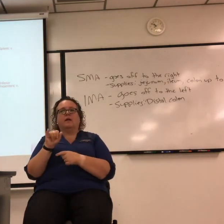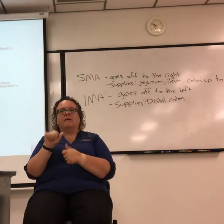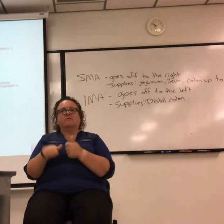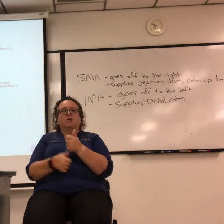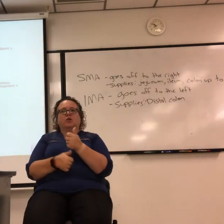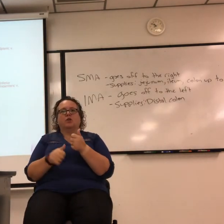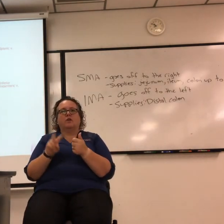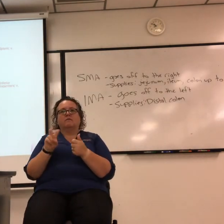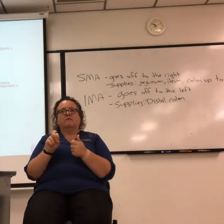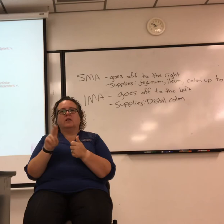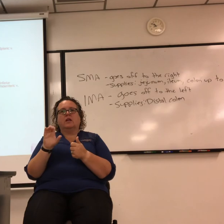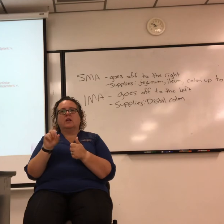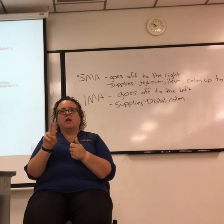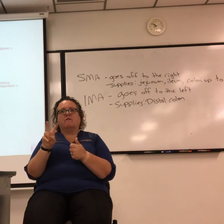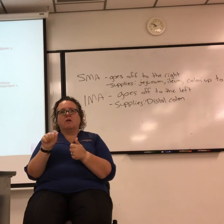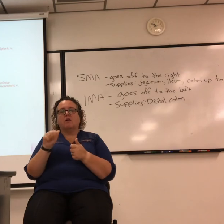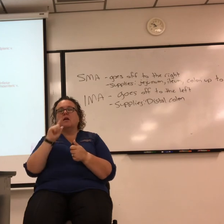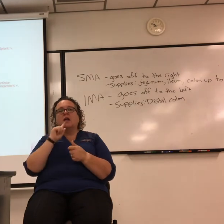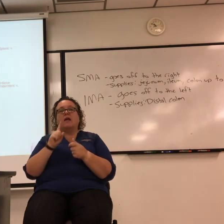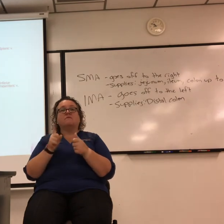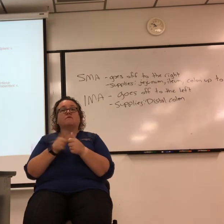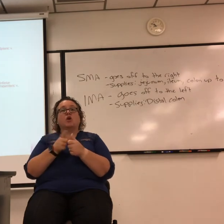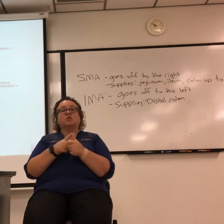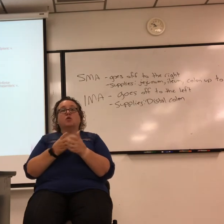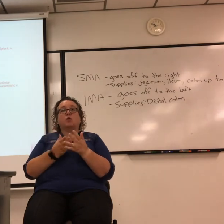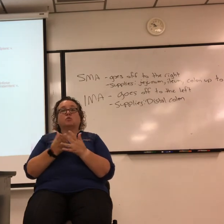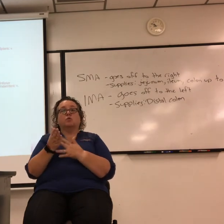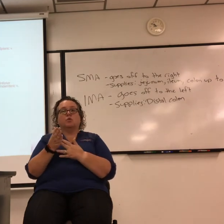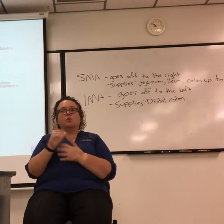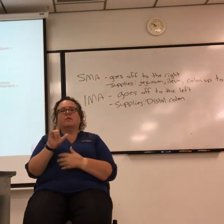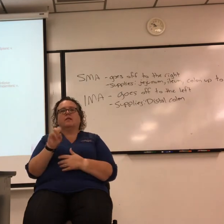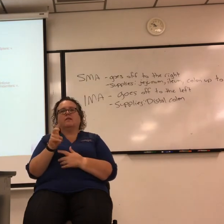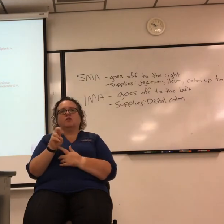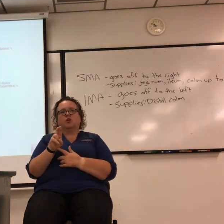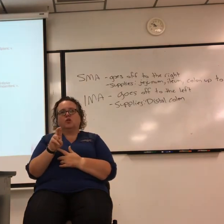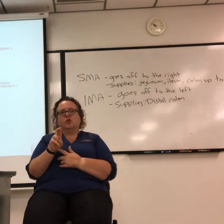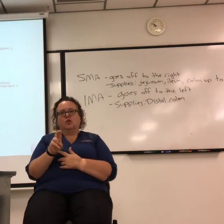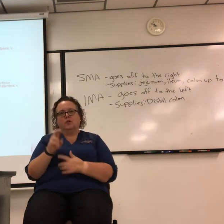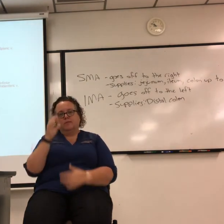picture. It first passes through liver.